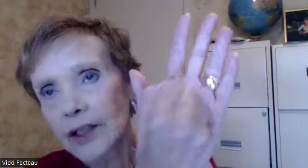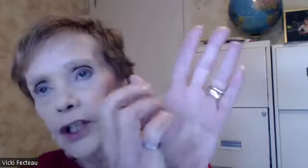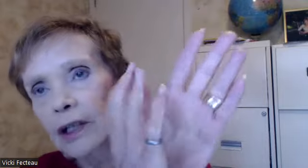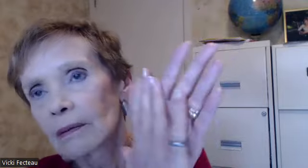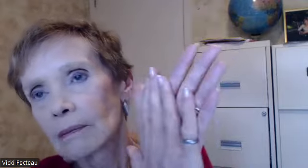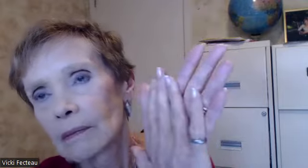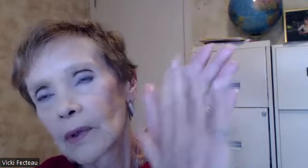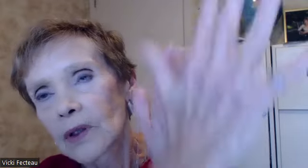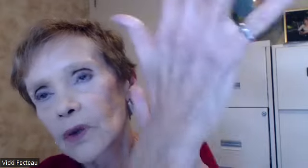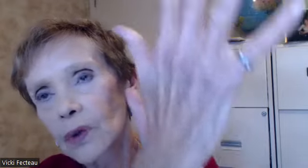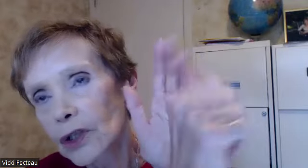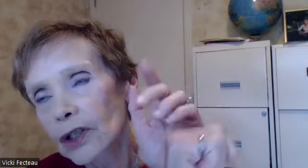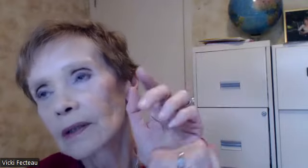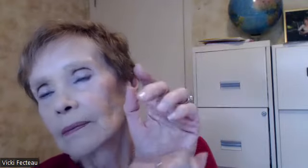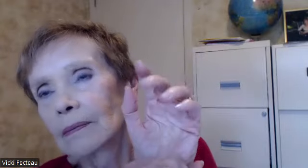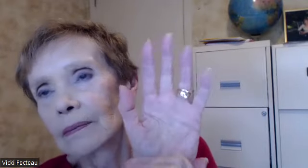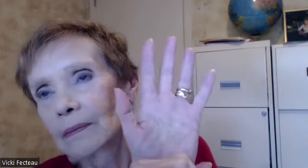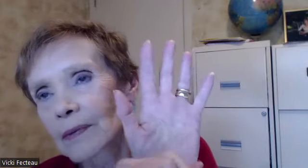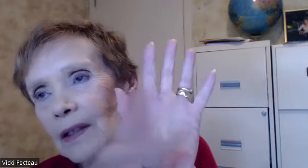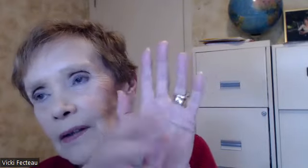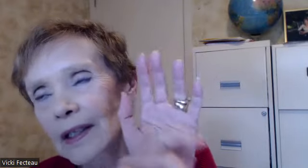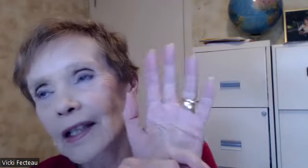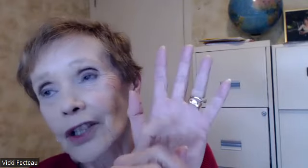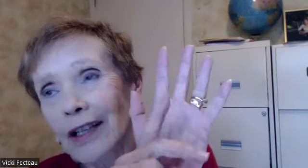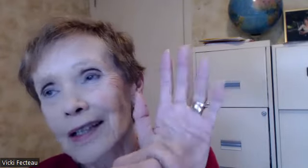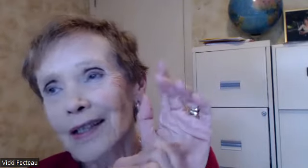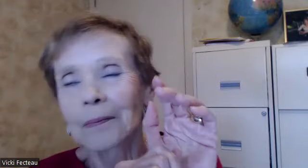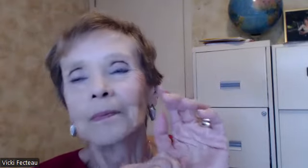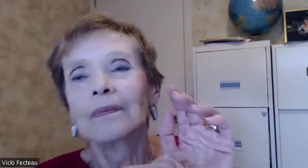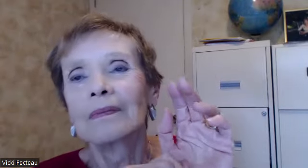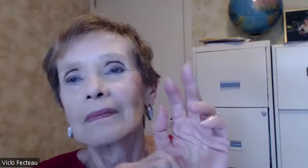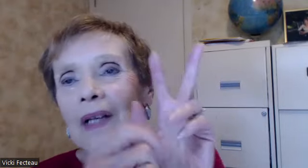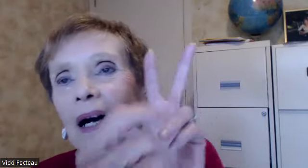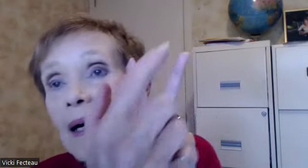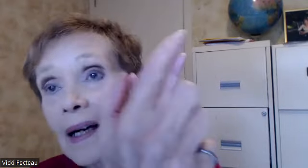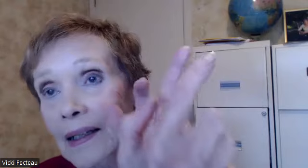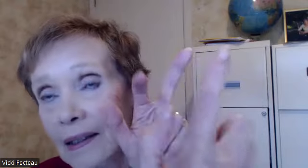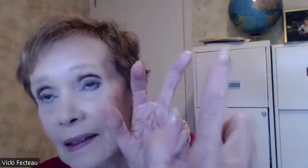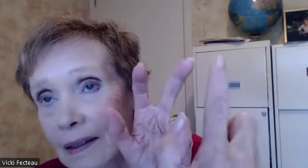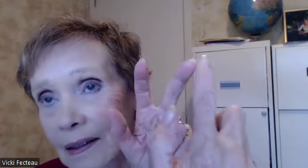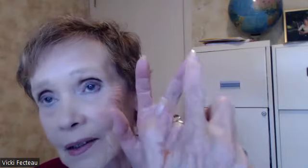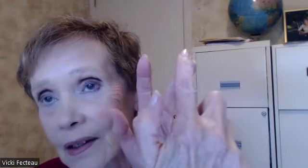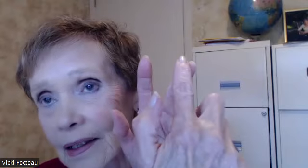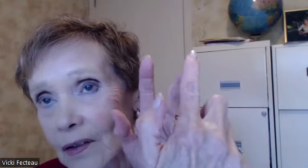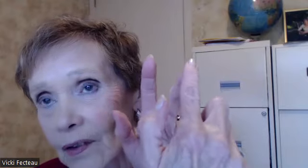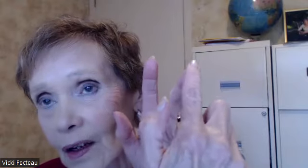H, it's a whoosh, kind of like an H, I guess. I is the next